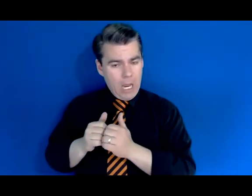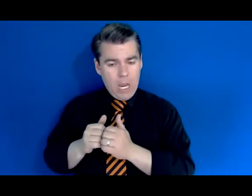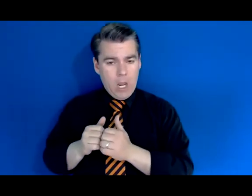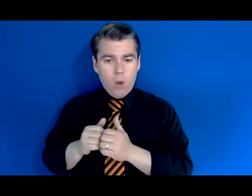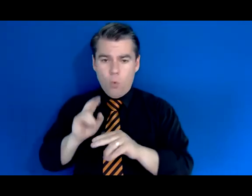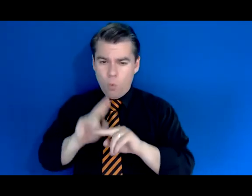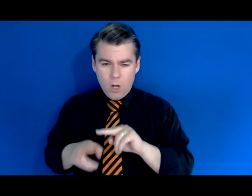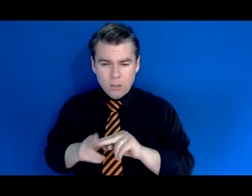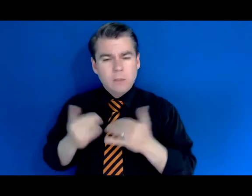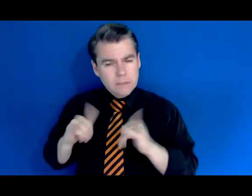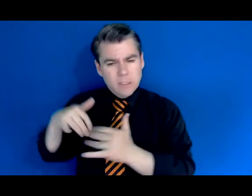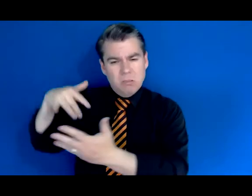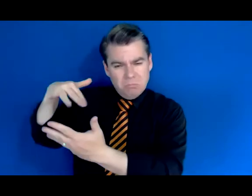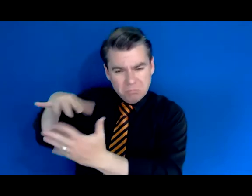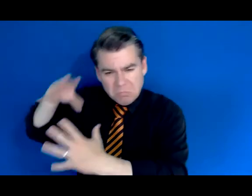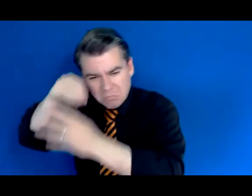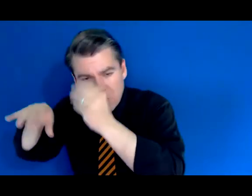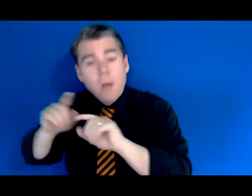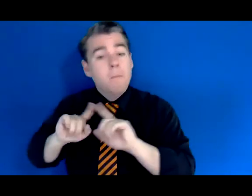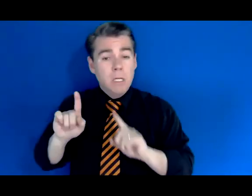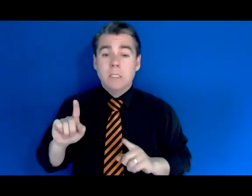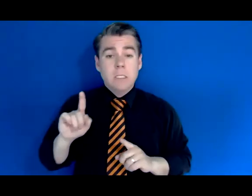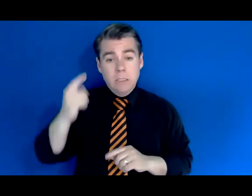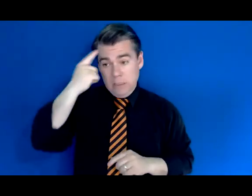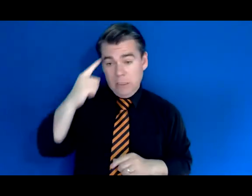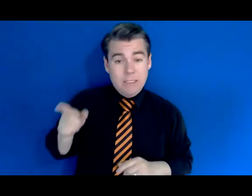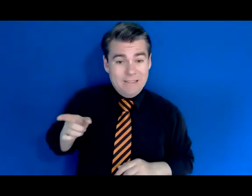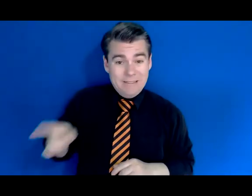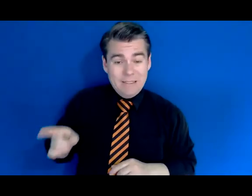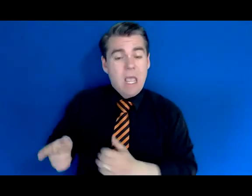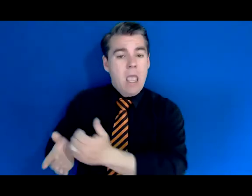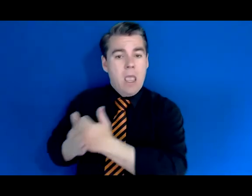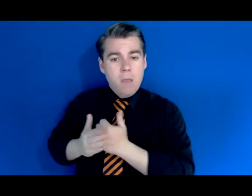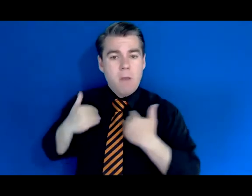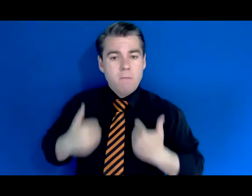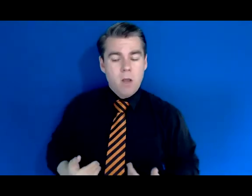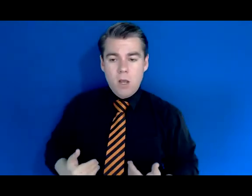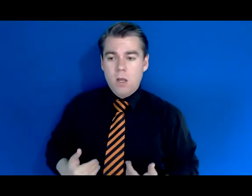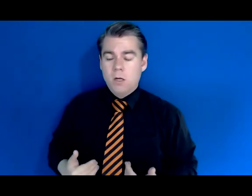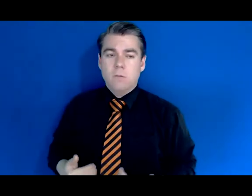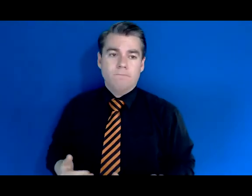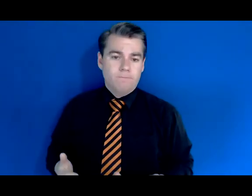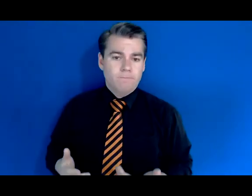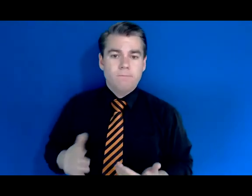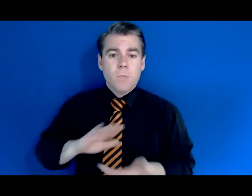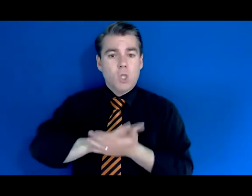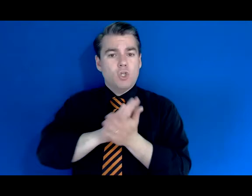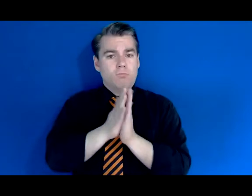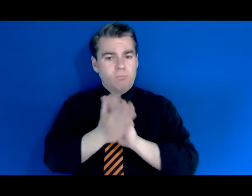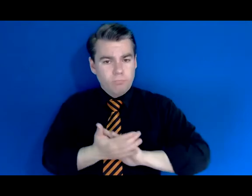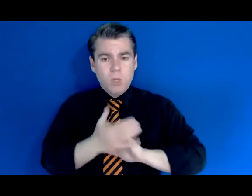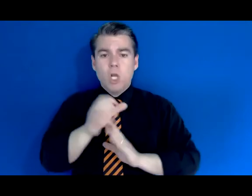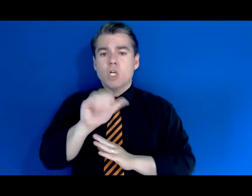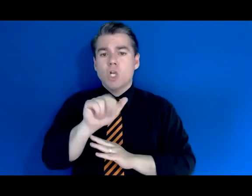understood, but it's believed to be through inhibiting the body's ability to convert carbohydrates to